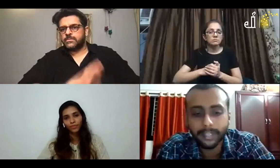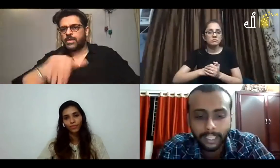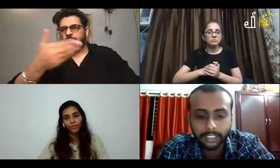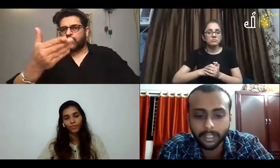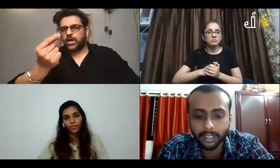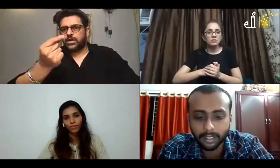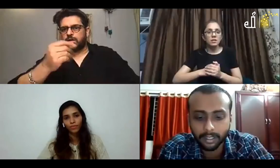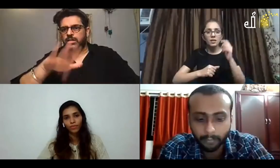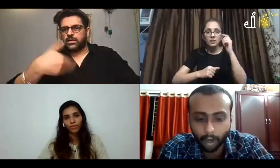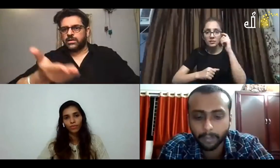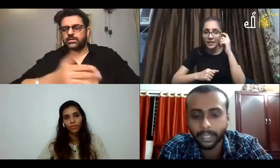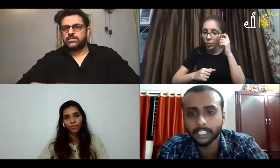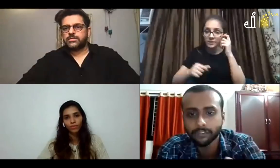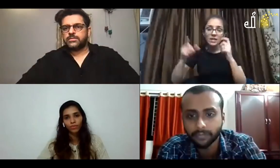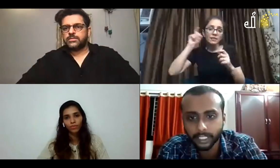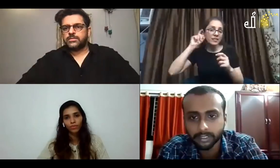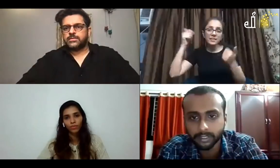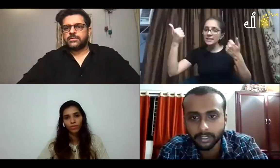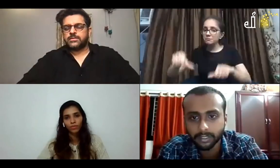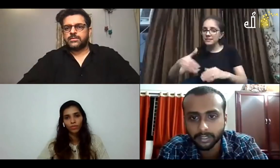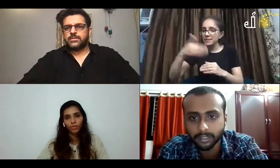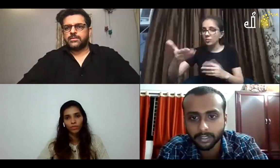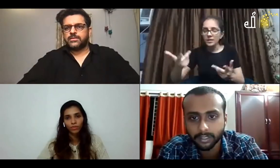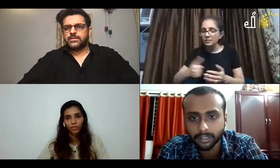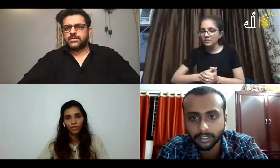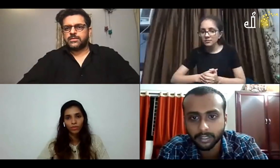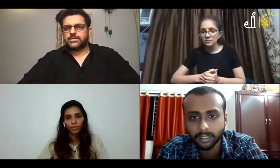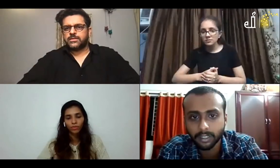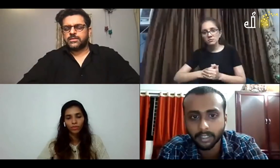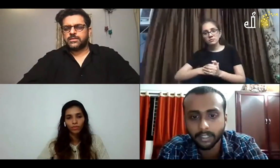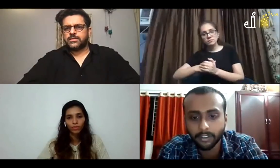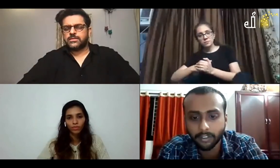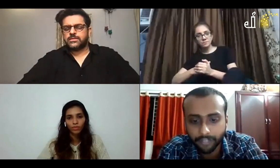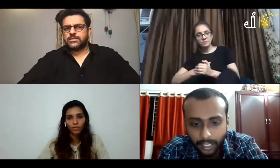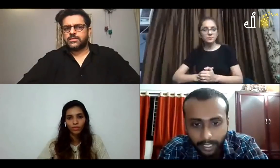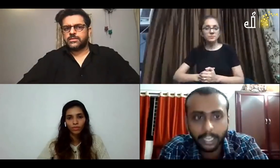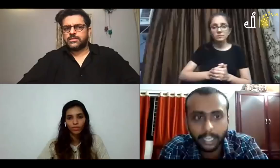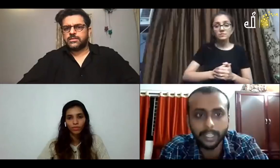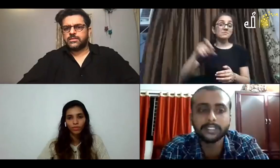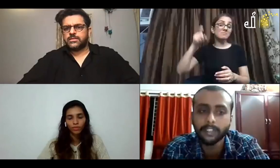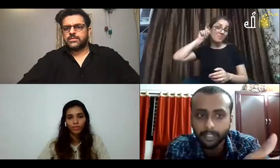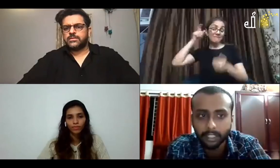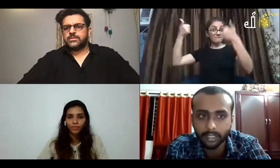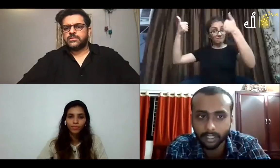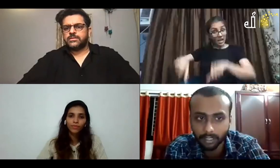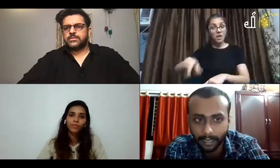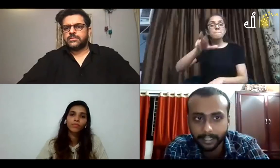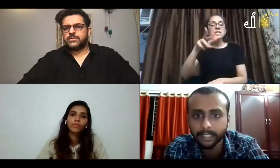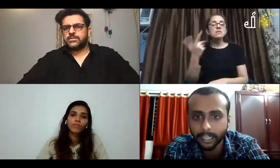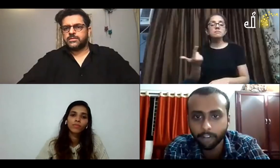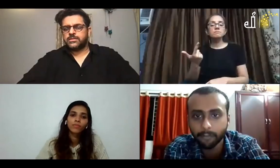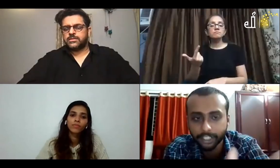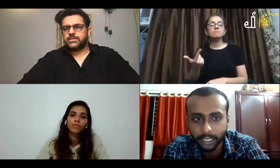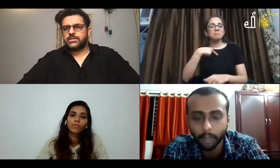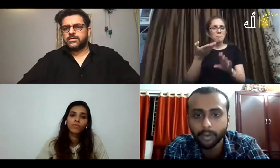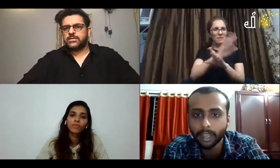Now the next Then problem that what? If hearing aid fails, then what? if the hearing aid fails, then the criteria that